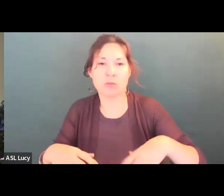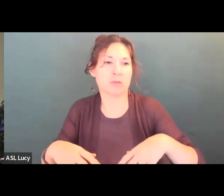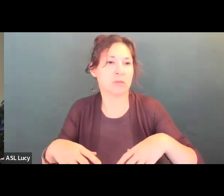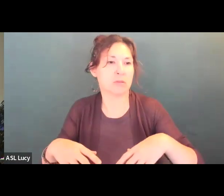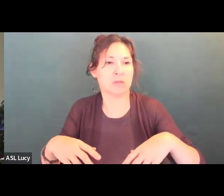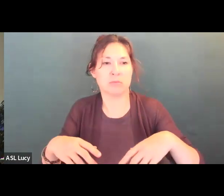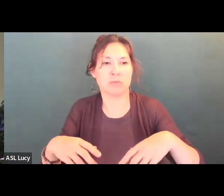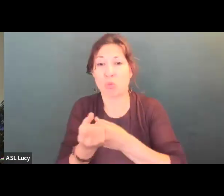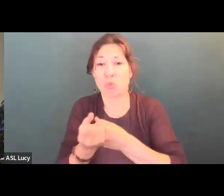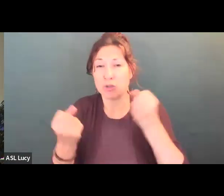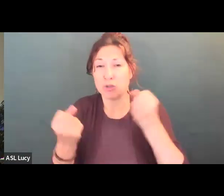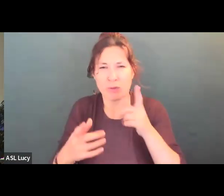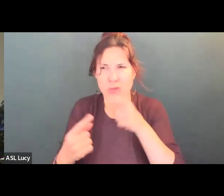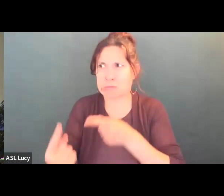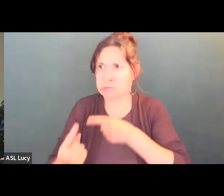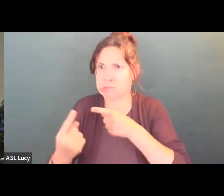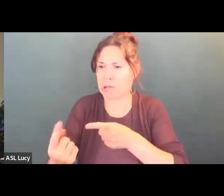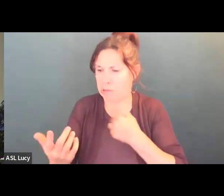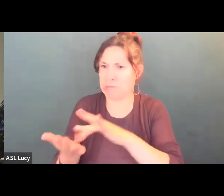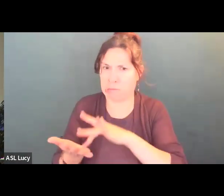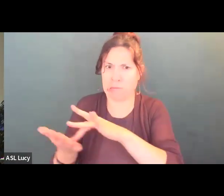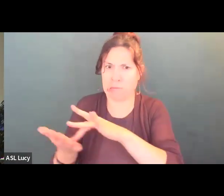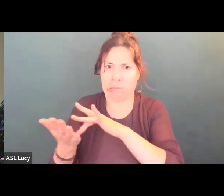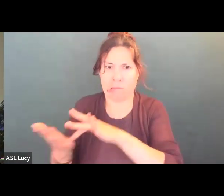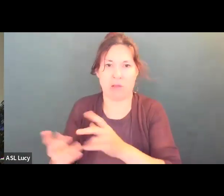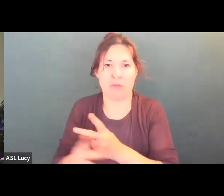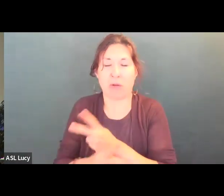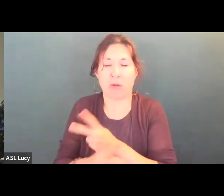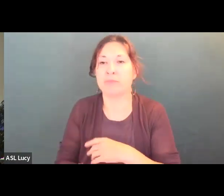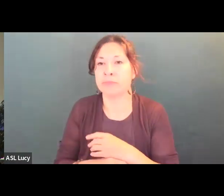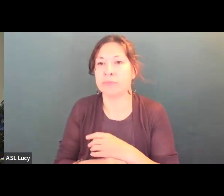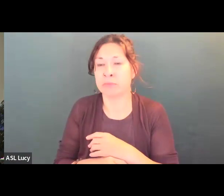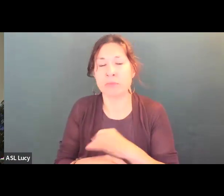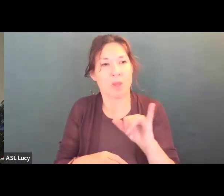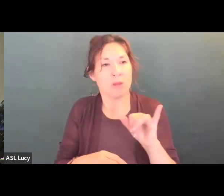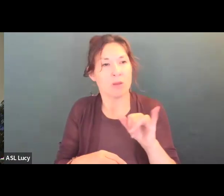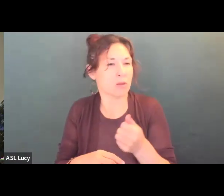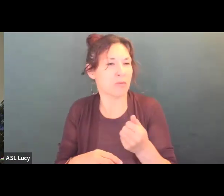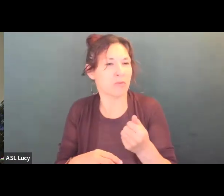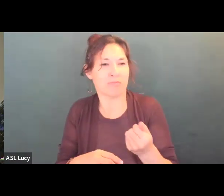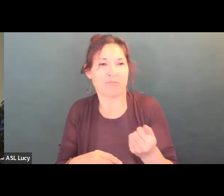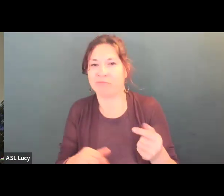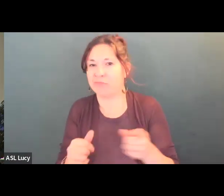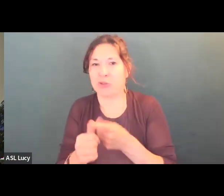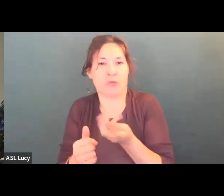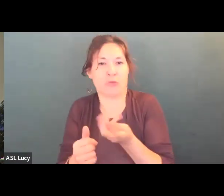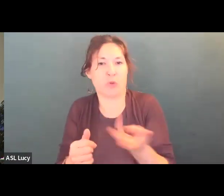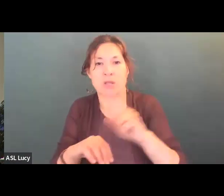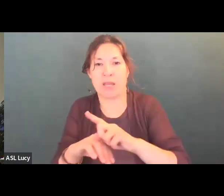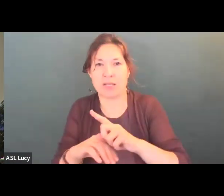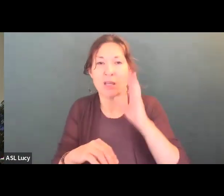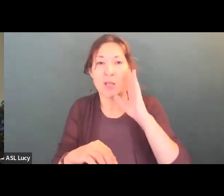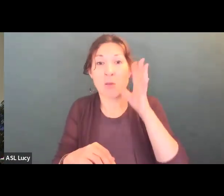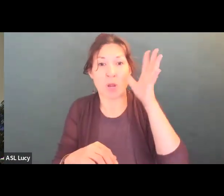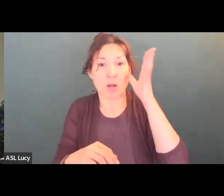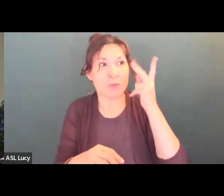usage. I think in the first couple of days, we also in general see, understandably, parents want to see students off. So